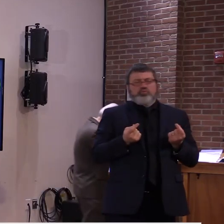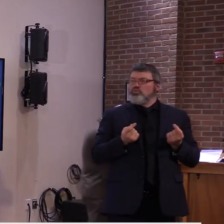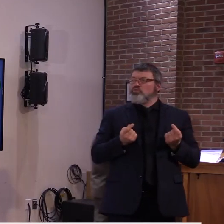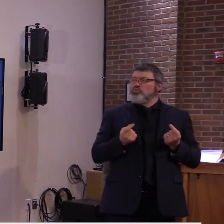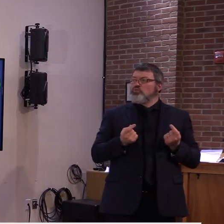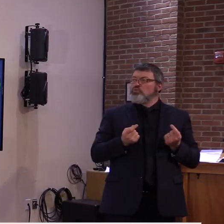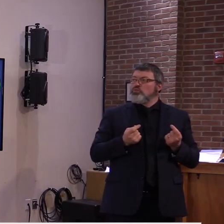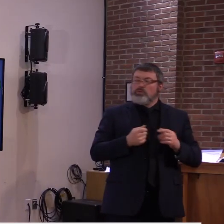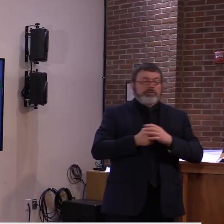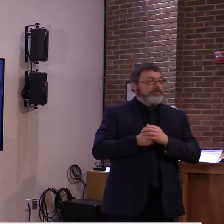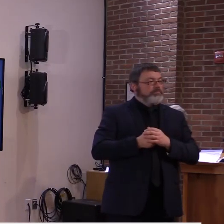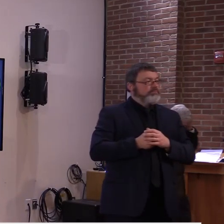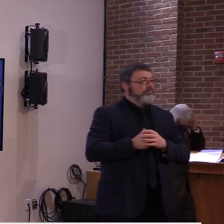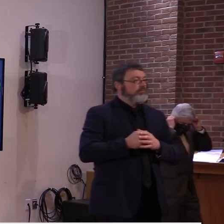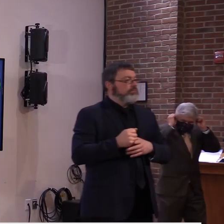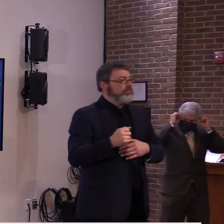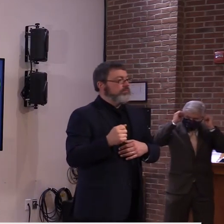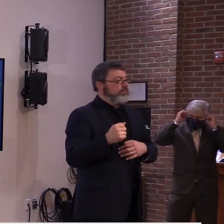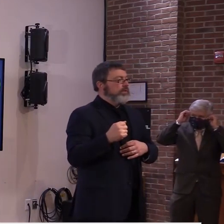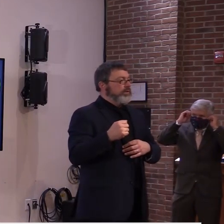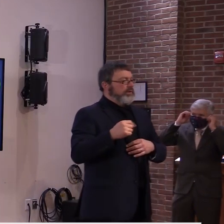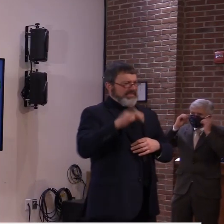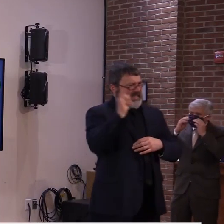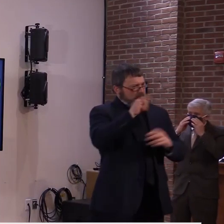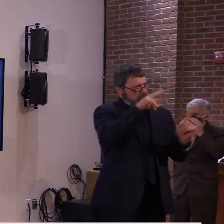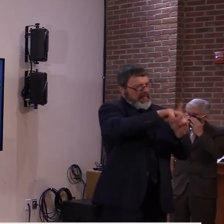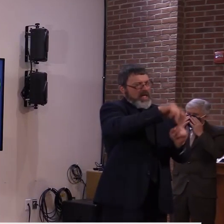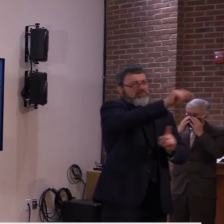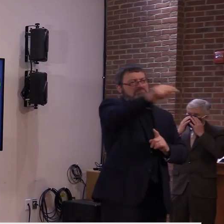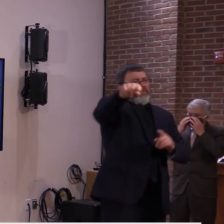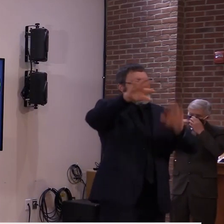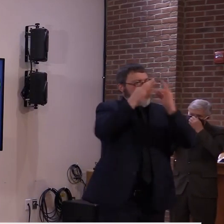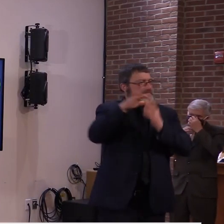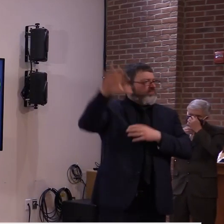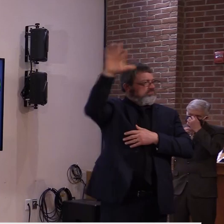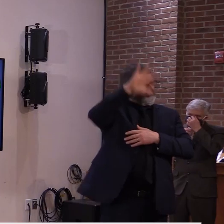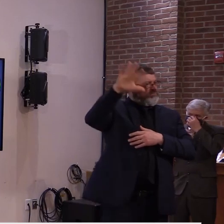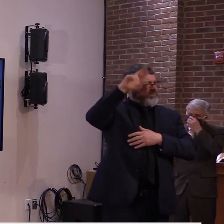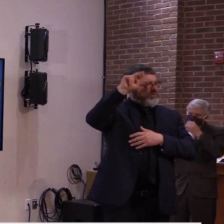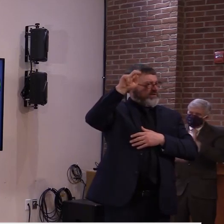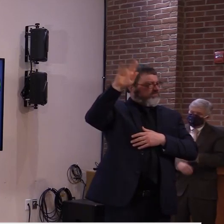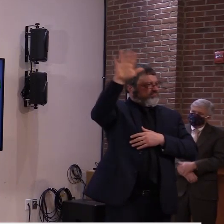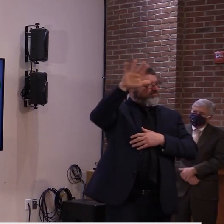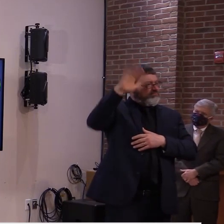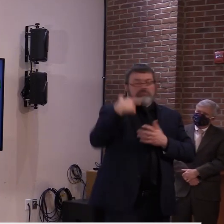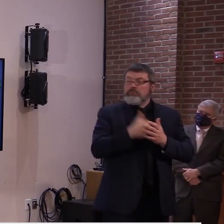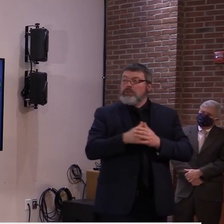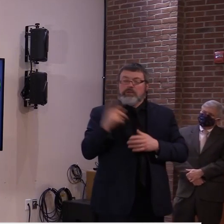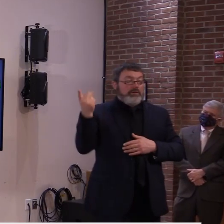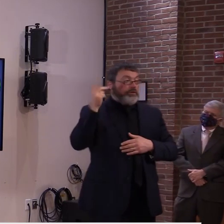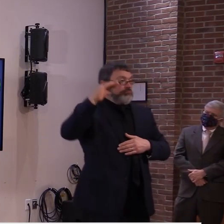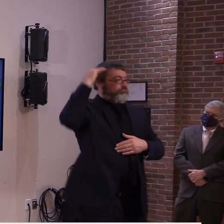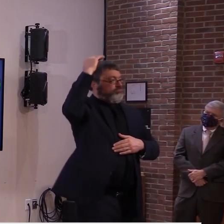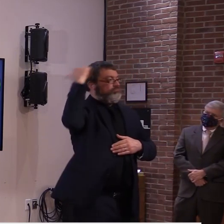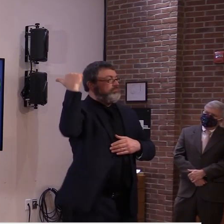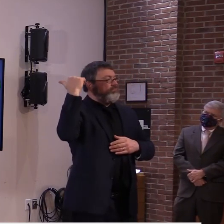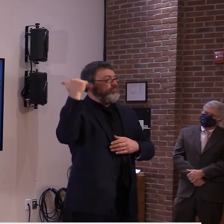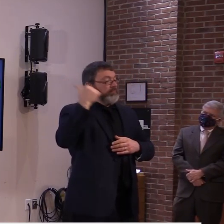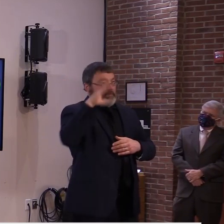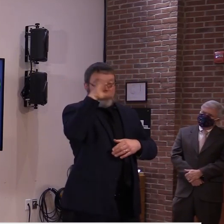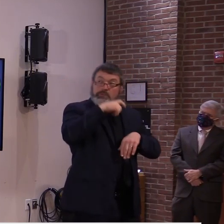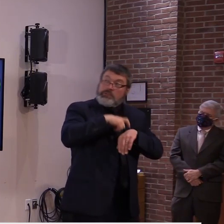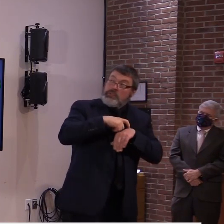than an email speak with the family might have made this person's life easier and may